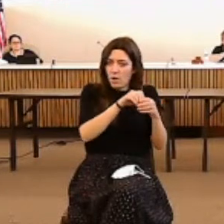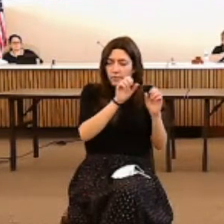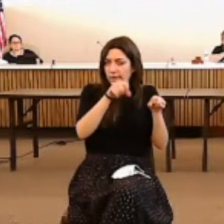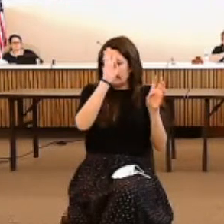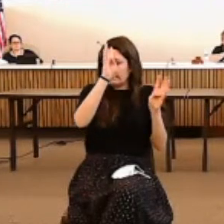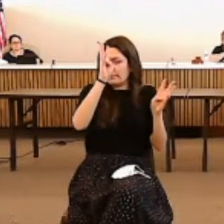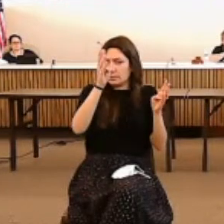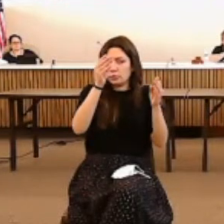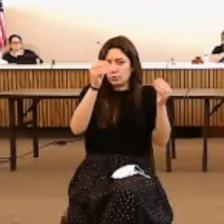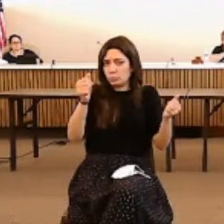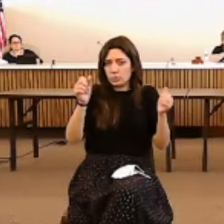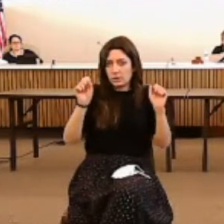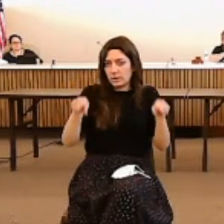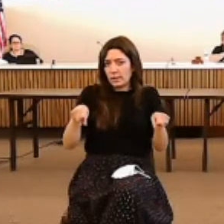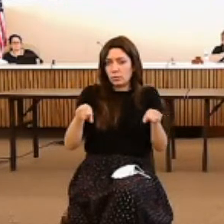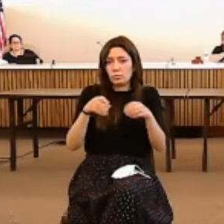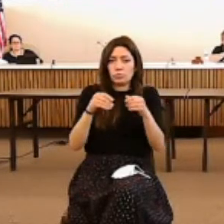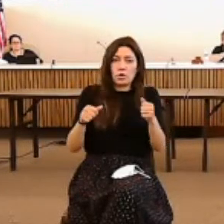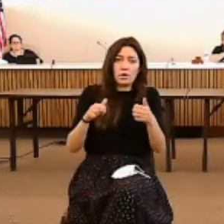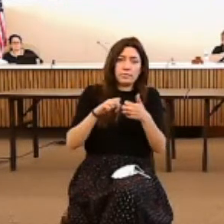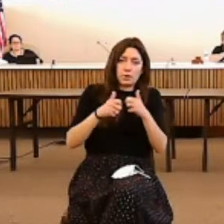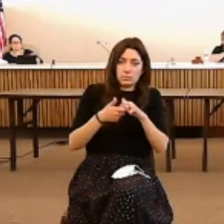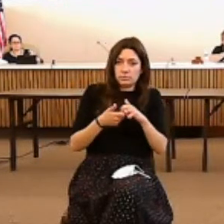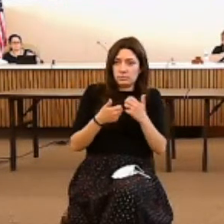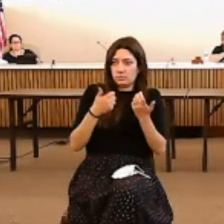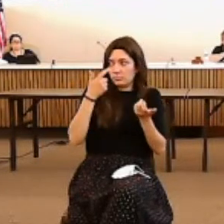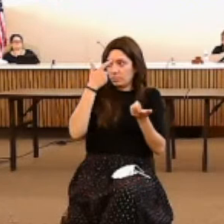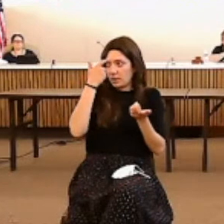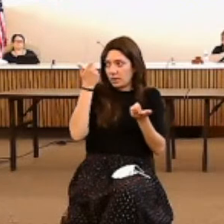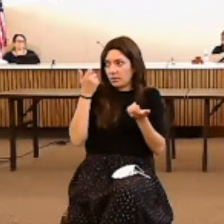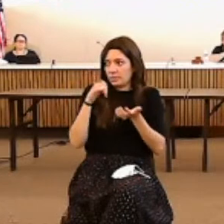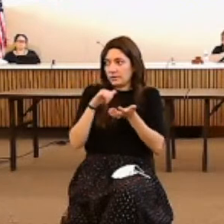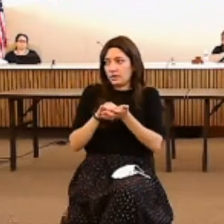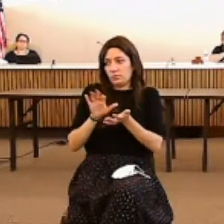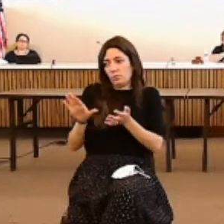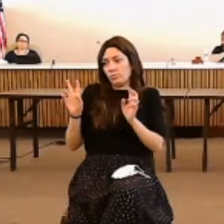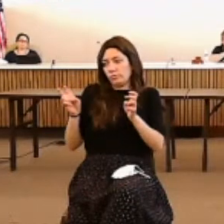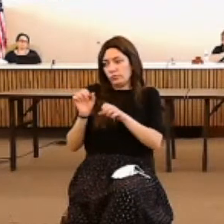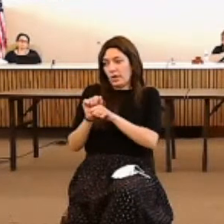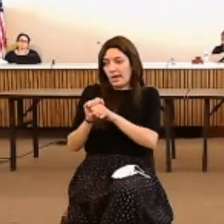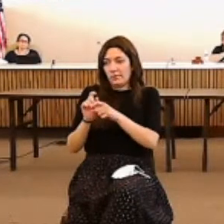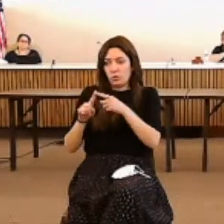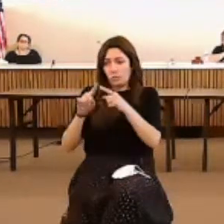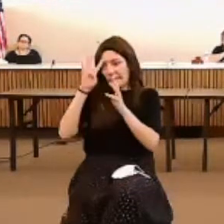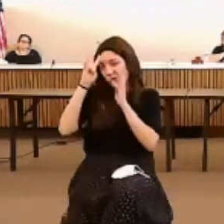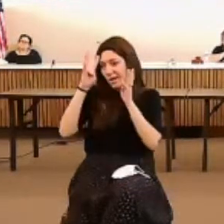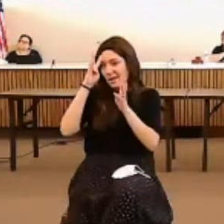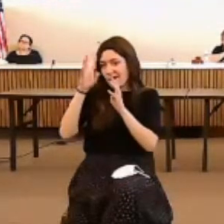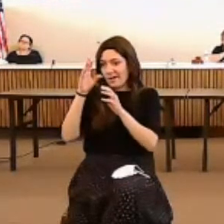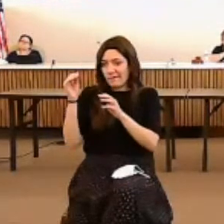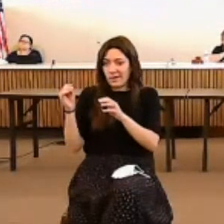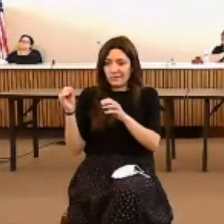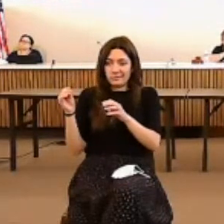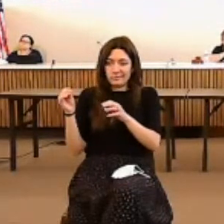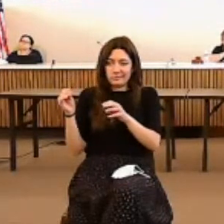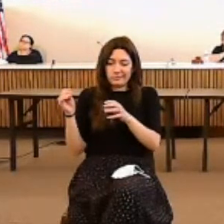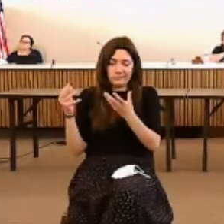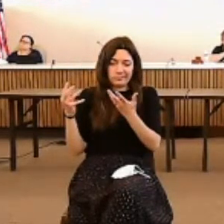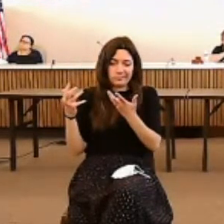a solution that will solve these problems, because that's your job, to be creative and work within town